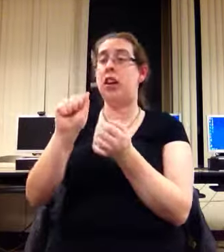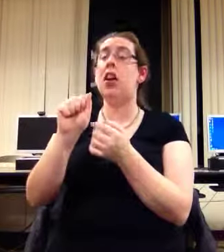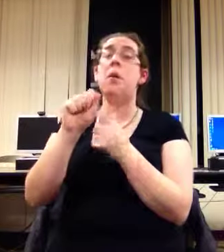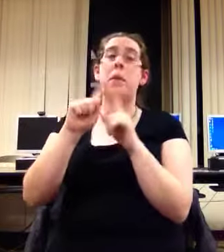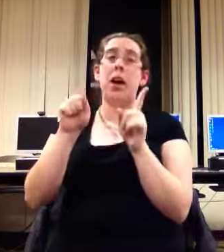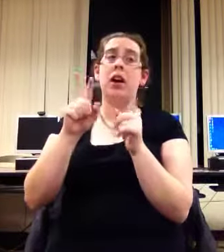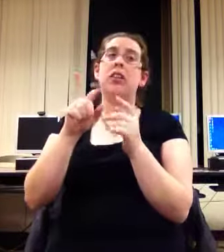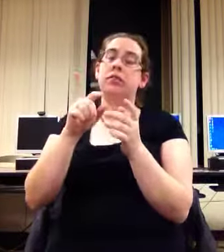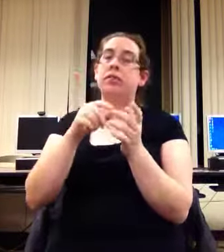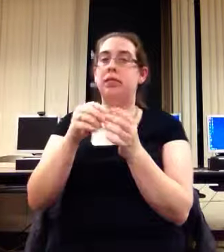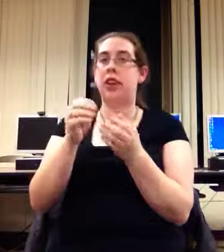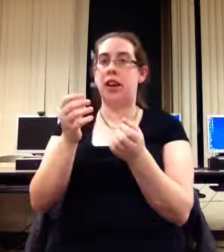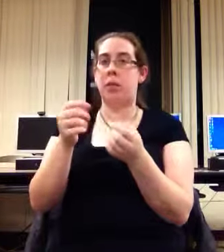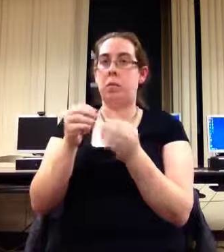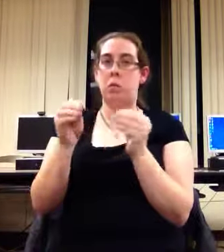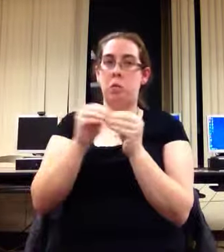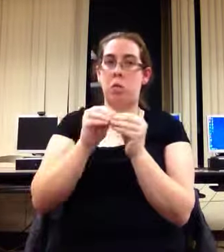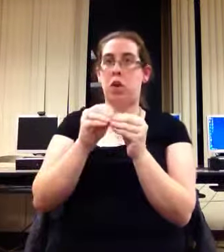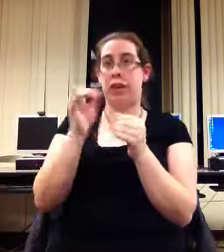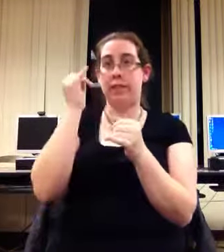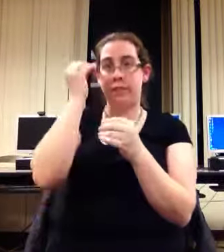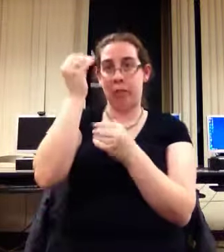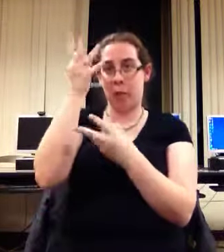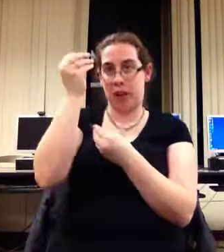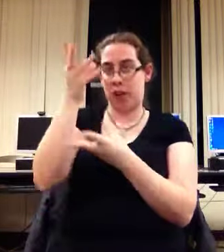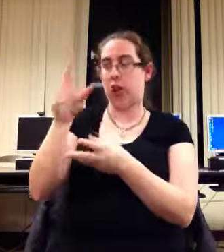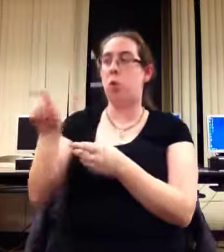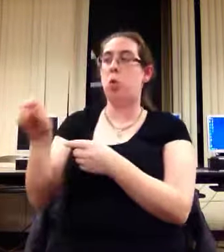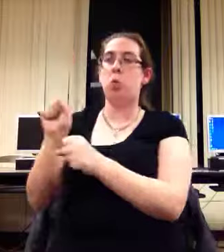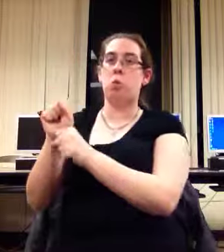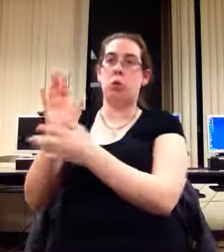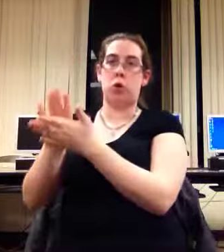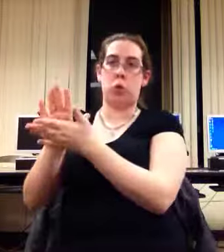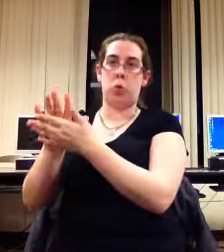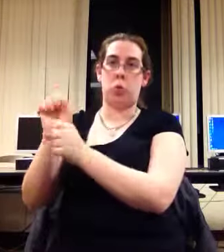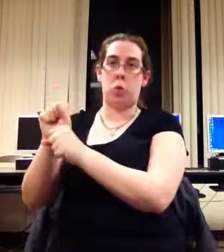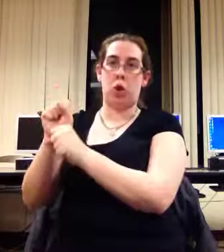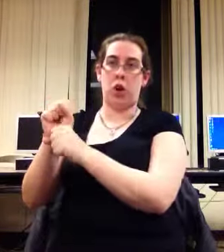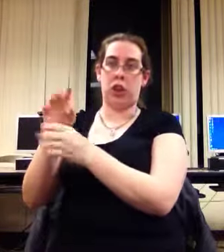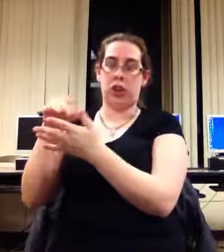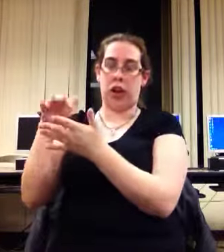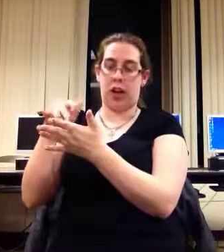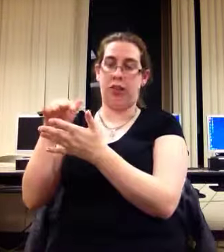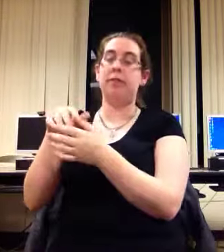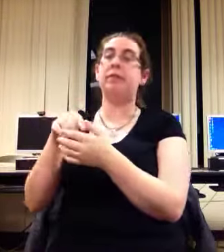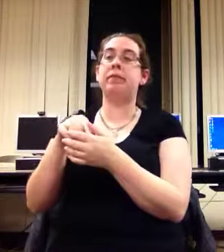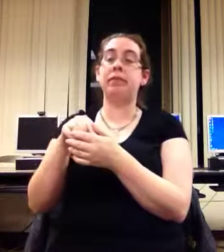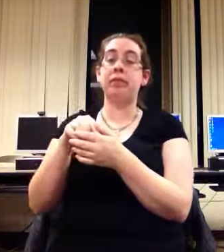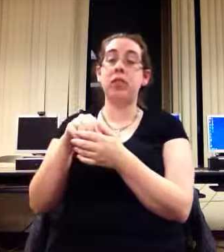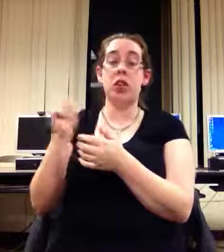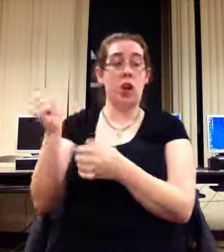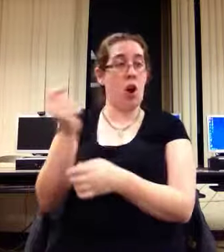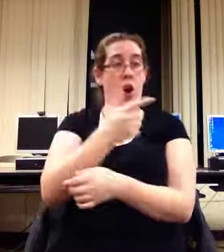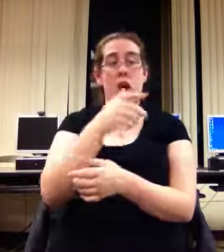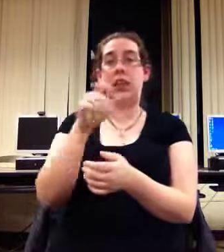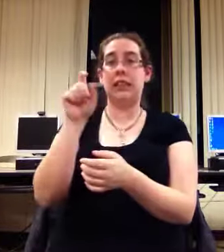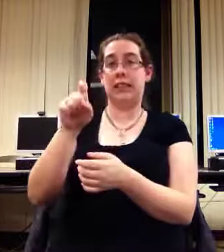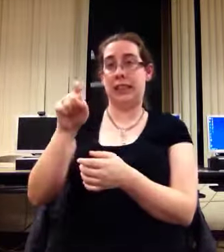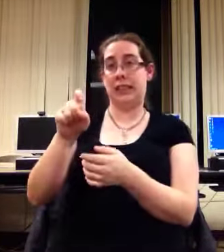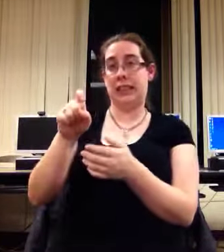more information. Work-study positions are all need-based and can be funded by the federal government, the